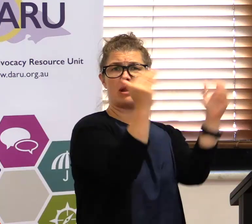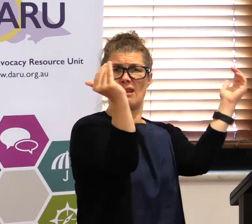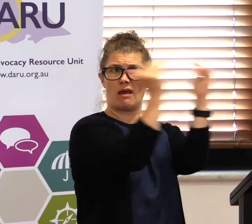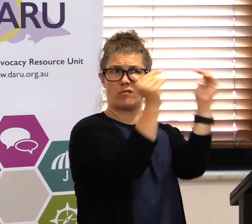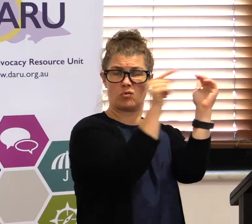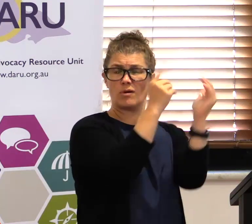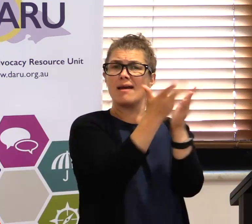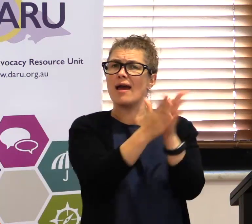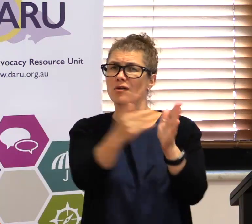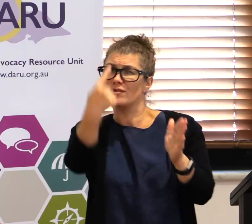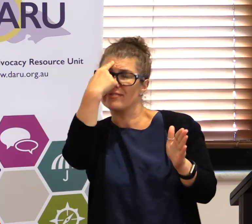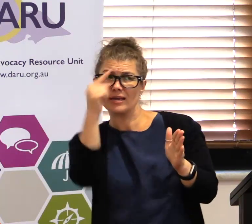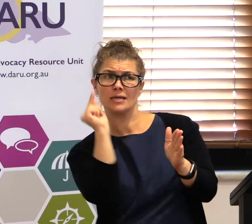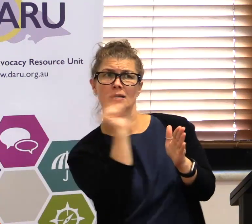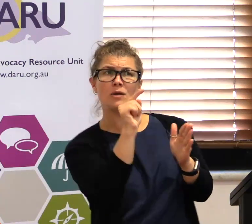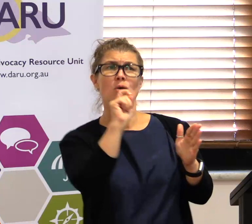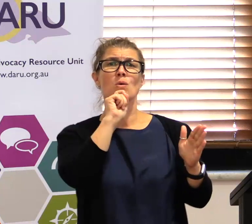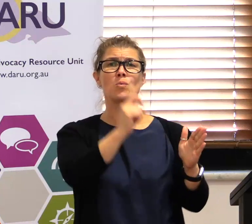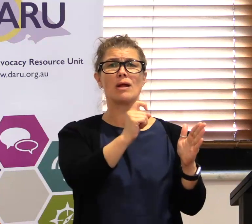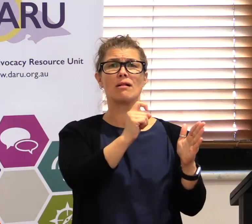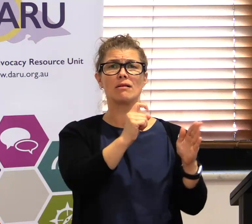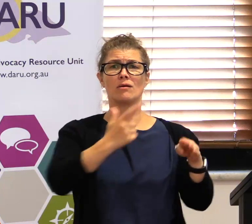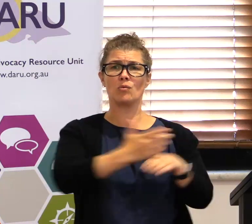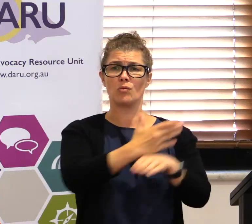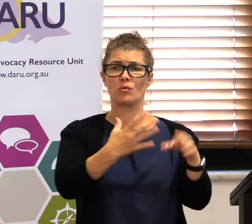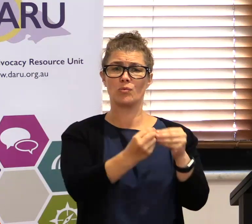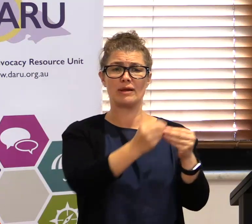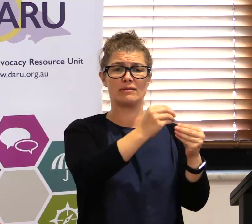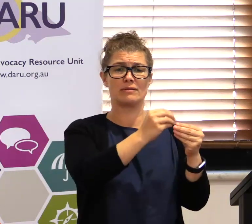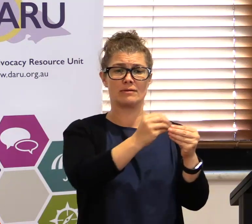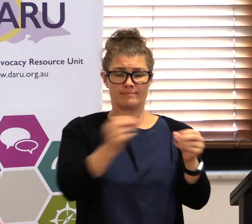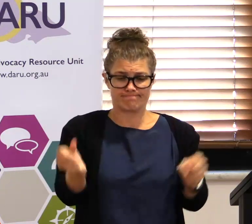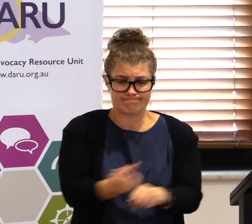will work towards creating more of an inclusive culture?